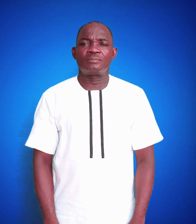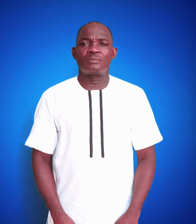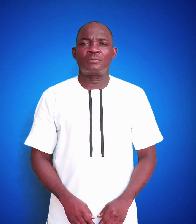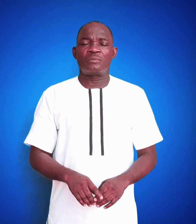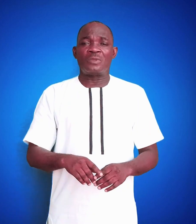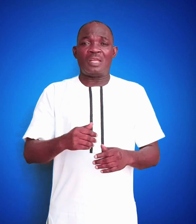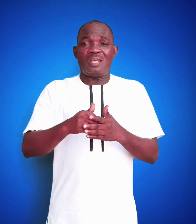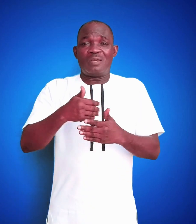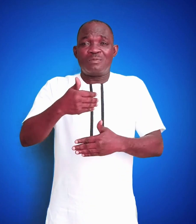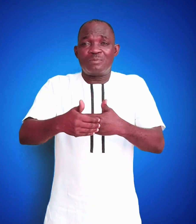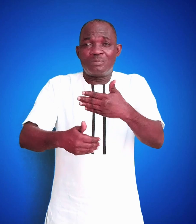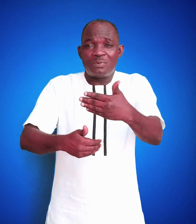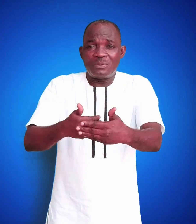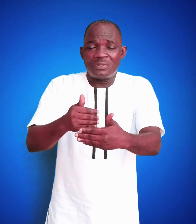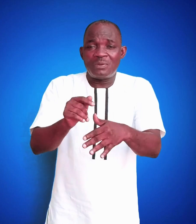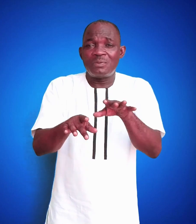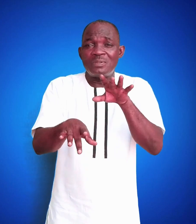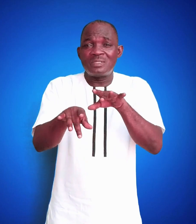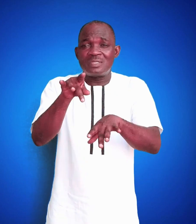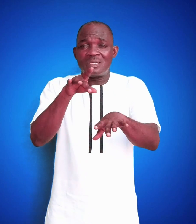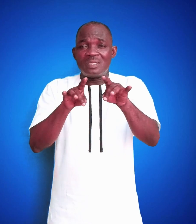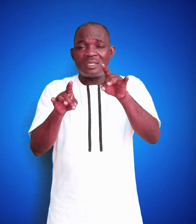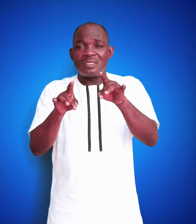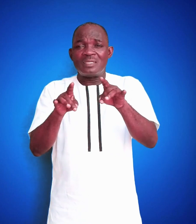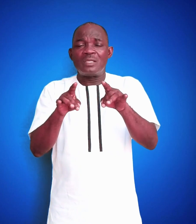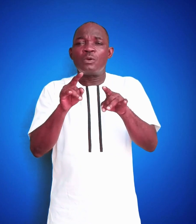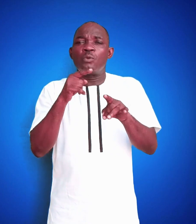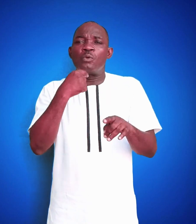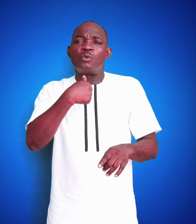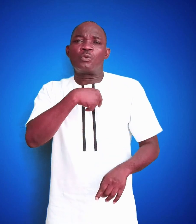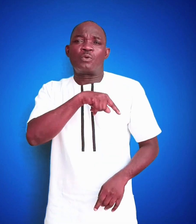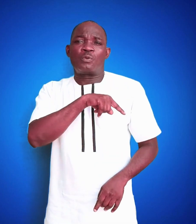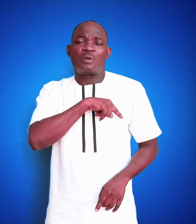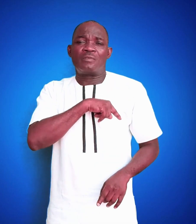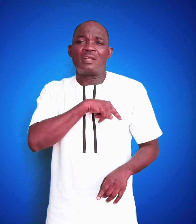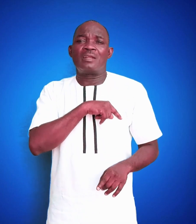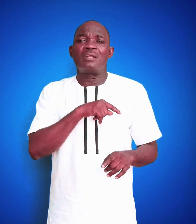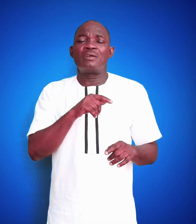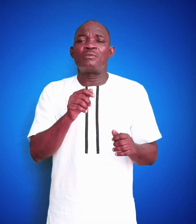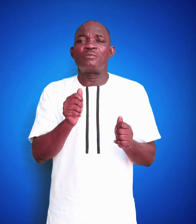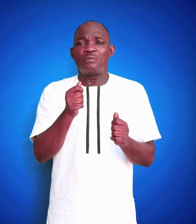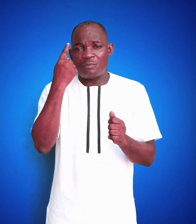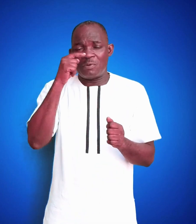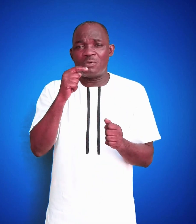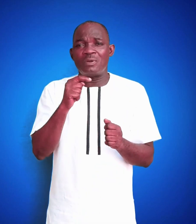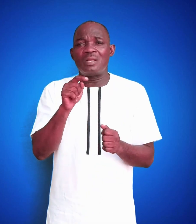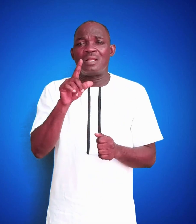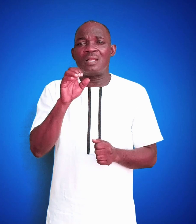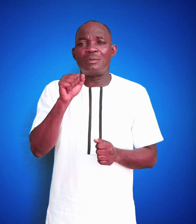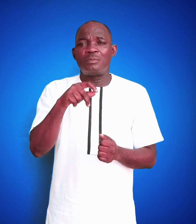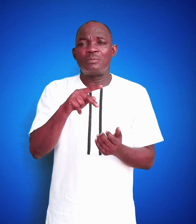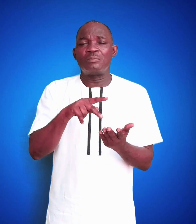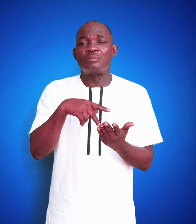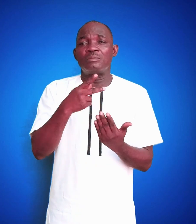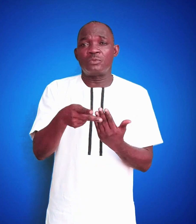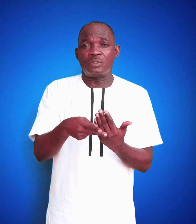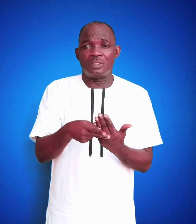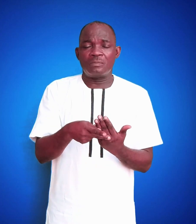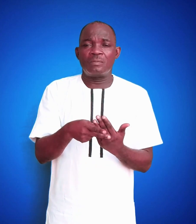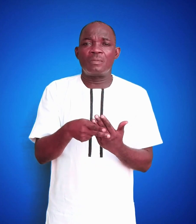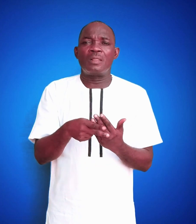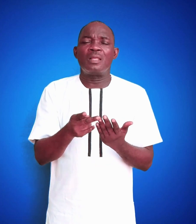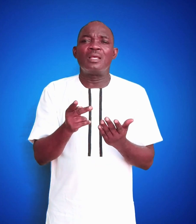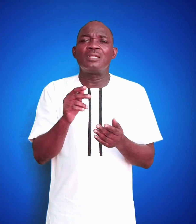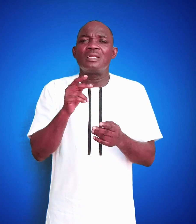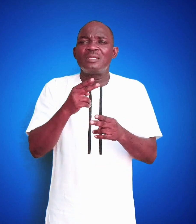The process of selecting eligible households for the LEAP program